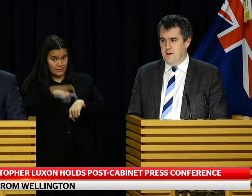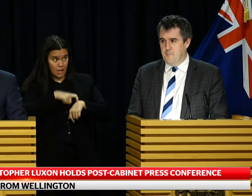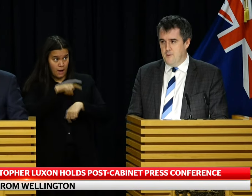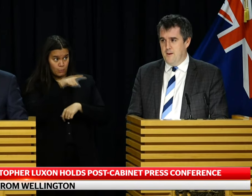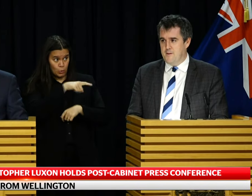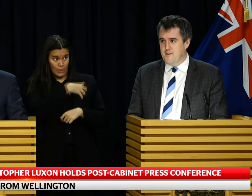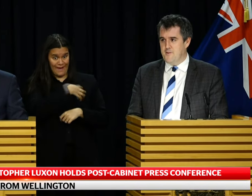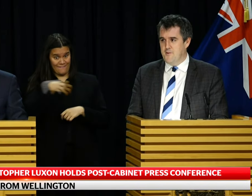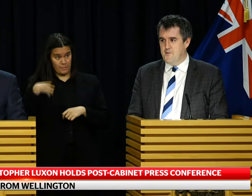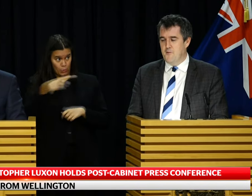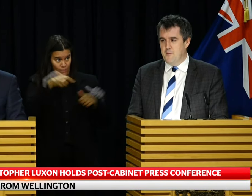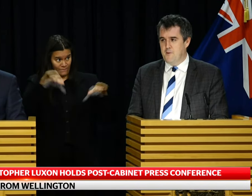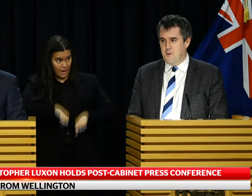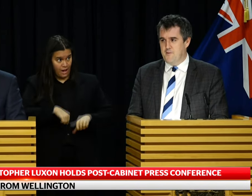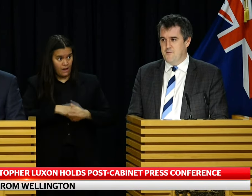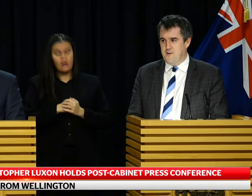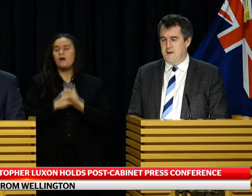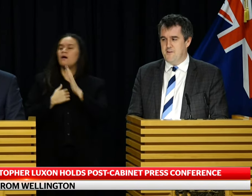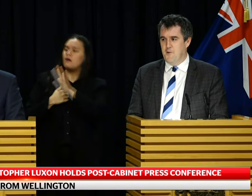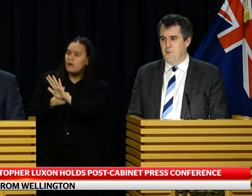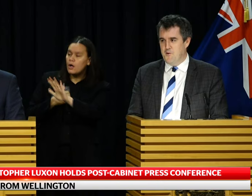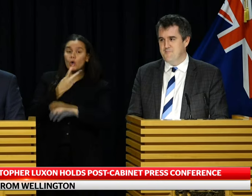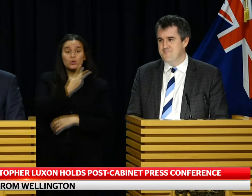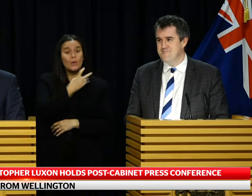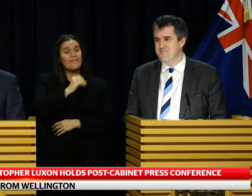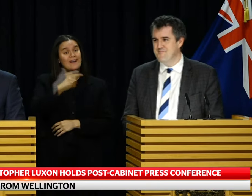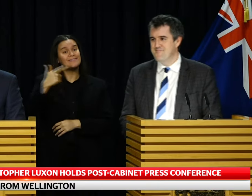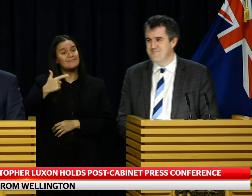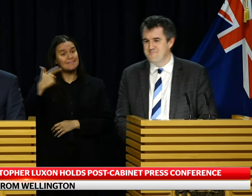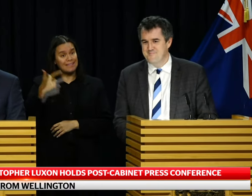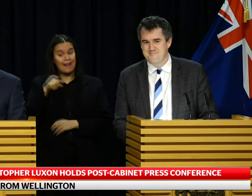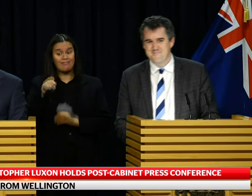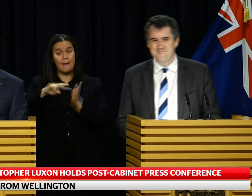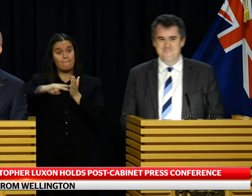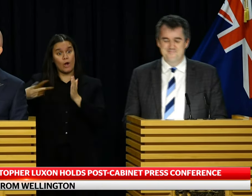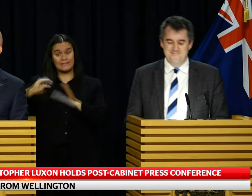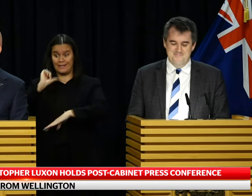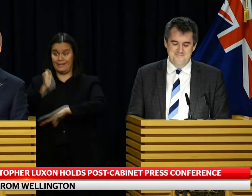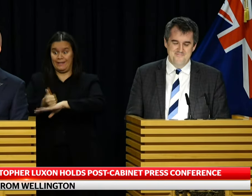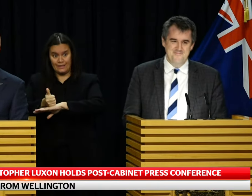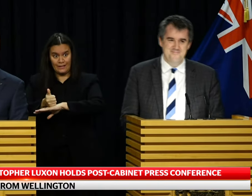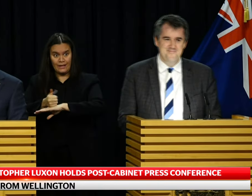as it has been implemented since November 2017 has not worked.